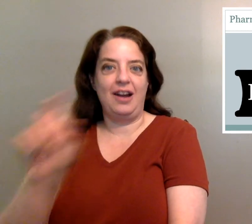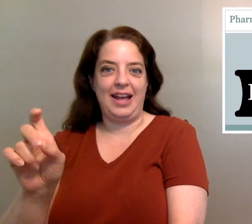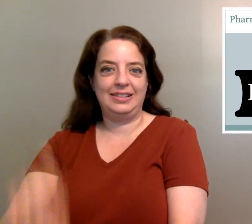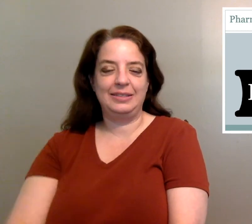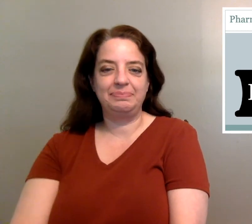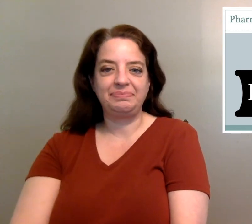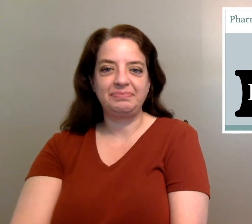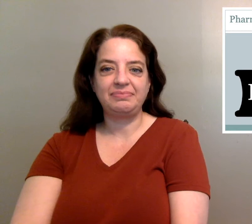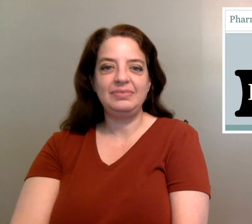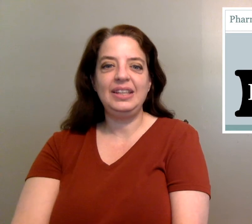RX.